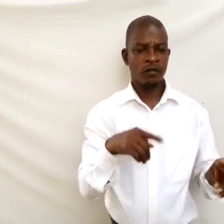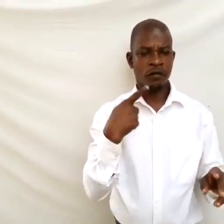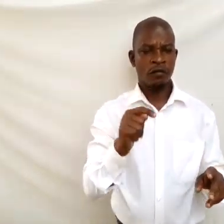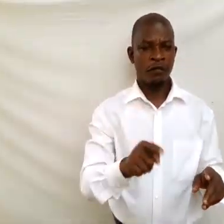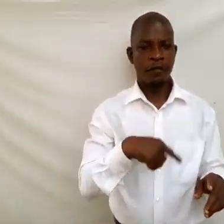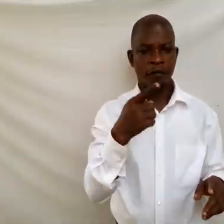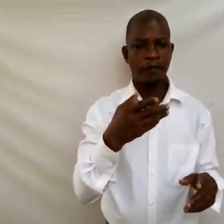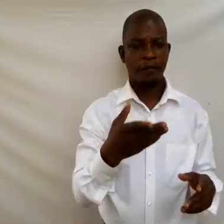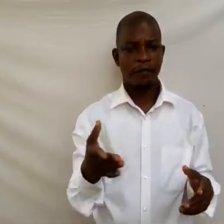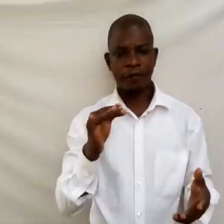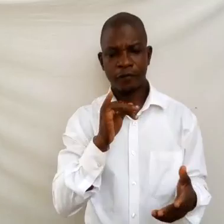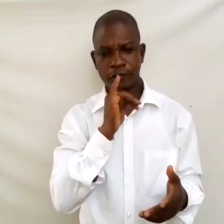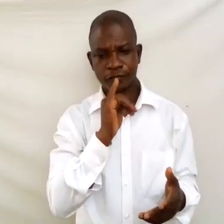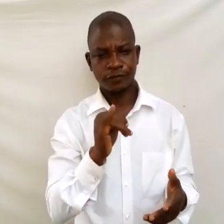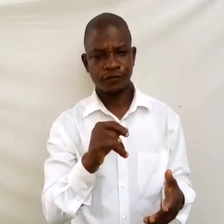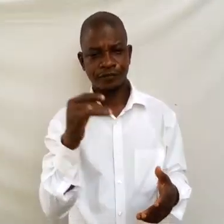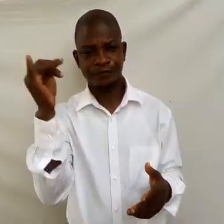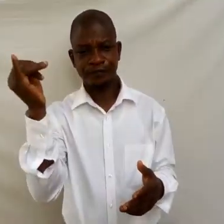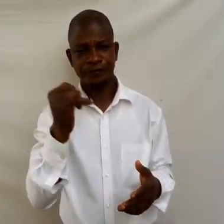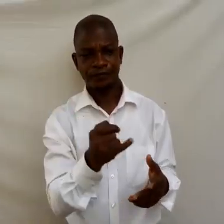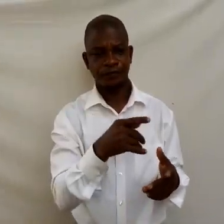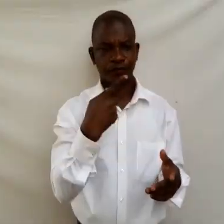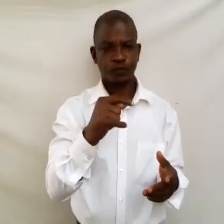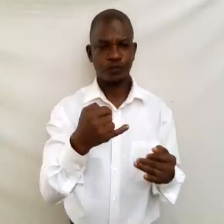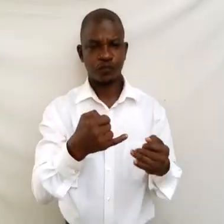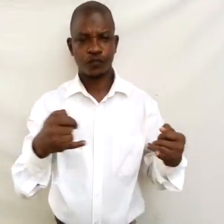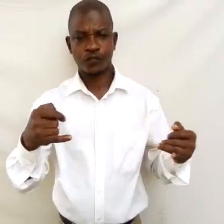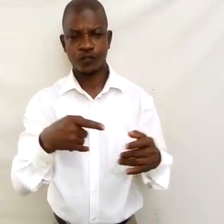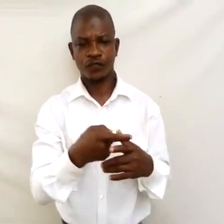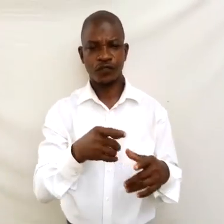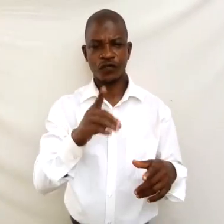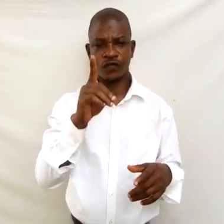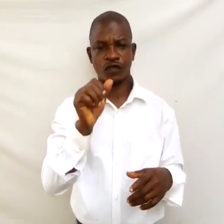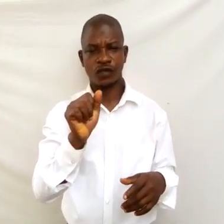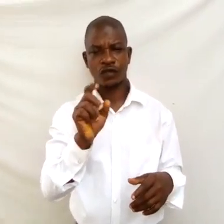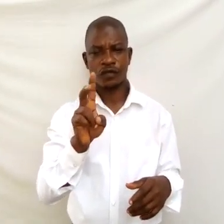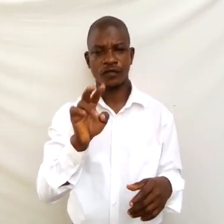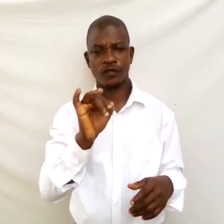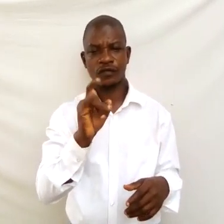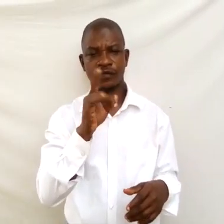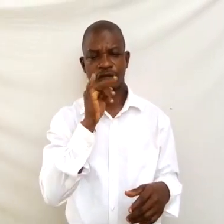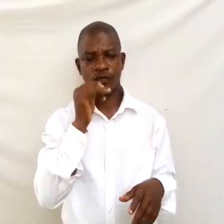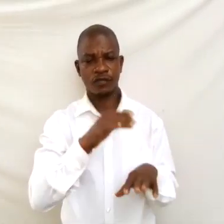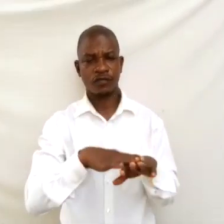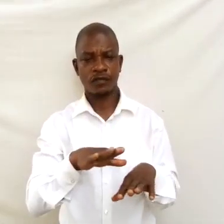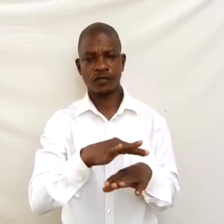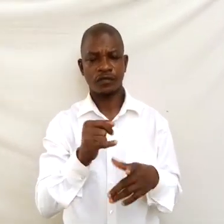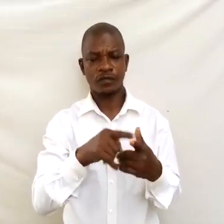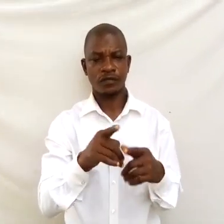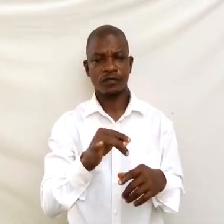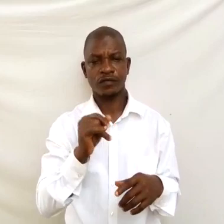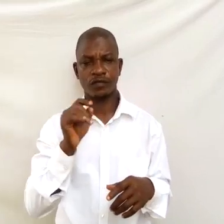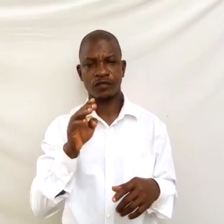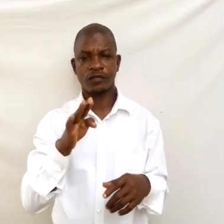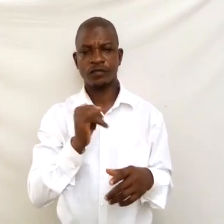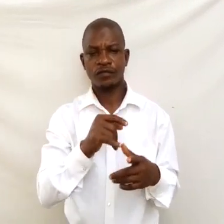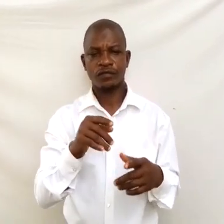is draw the line from David based on the angle you measure, that is 40